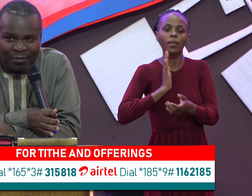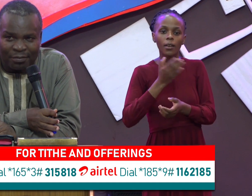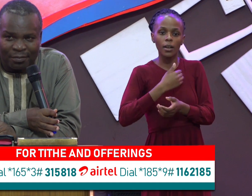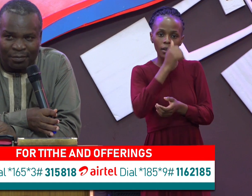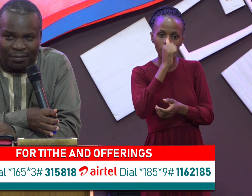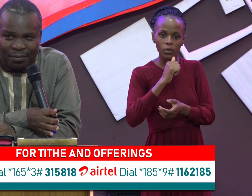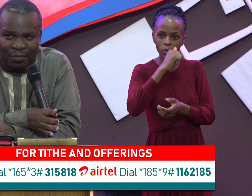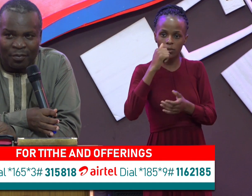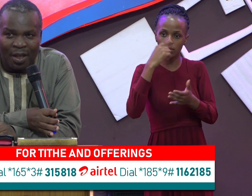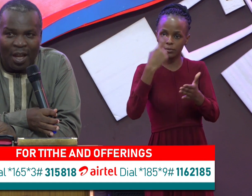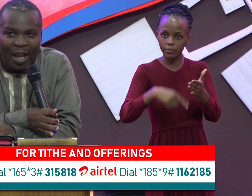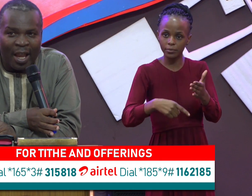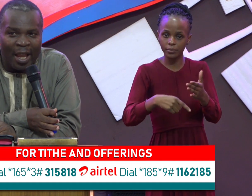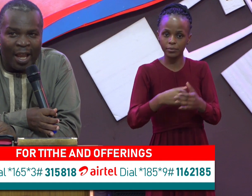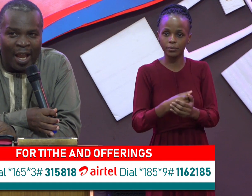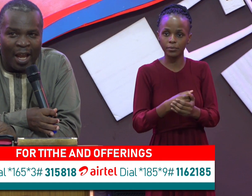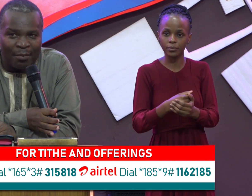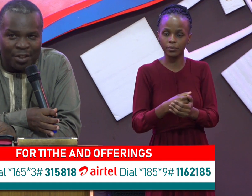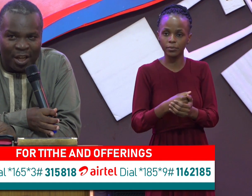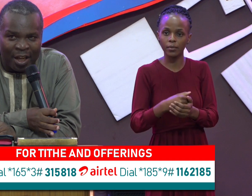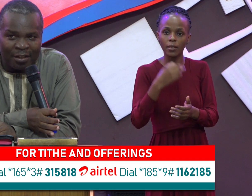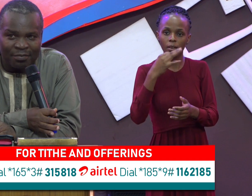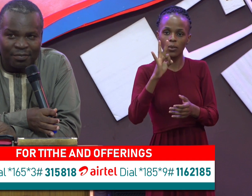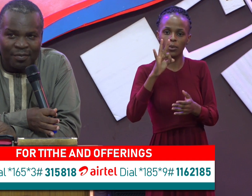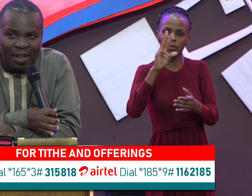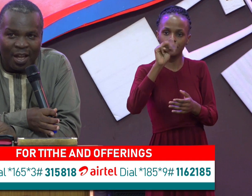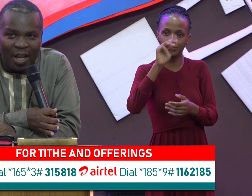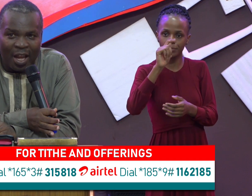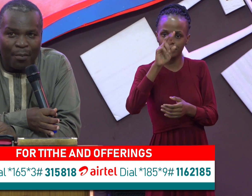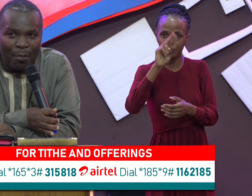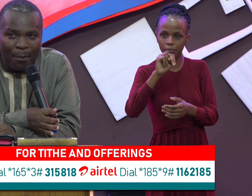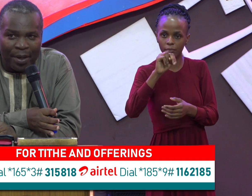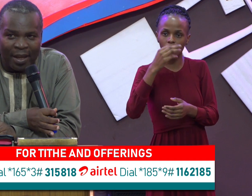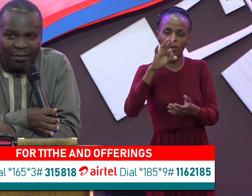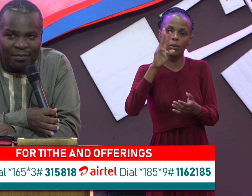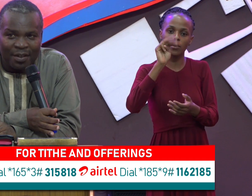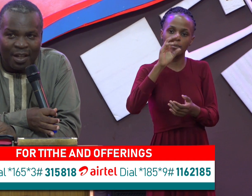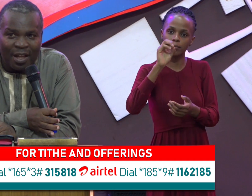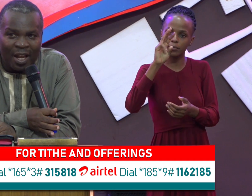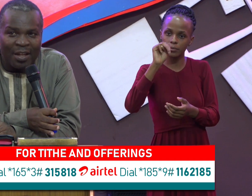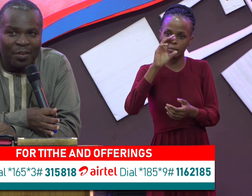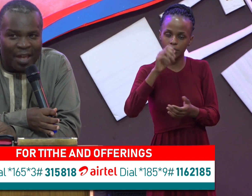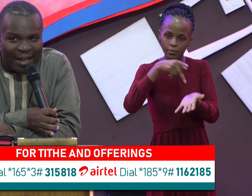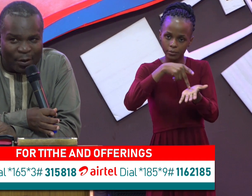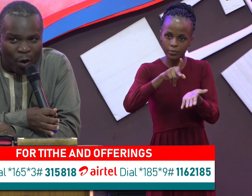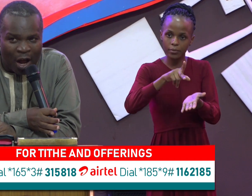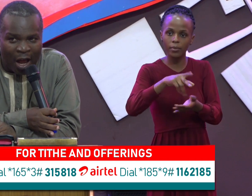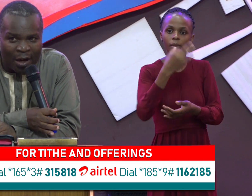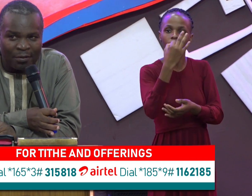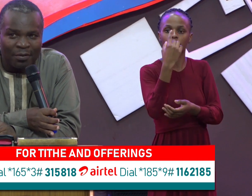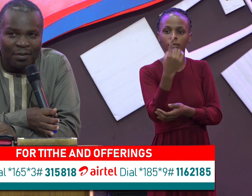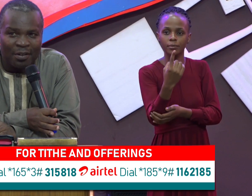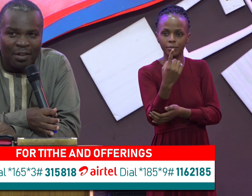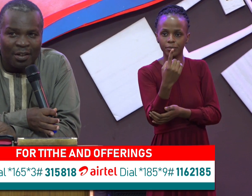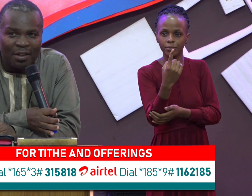yafe. Our merchant code. MTN. For MTN. Momo Pay. Of Momo Pay.